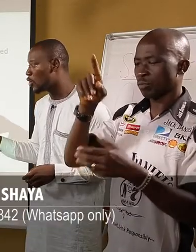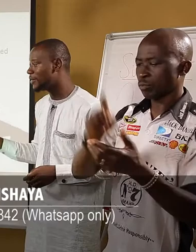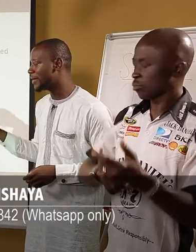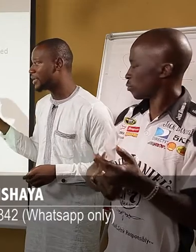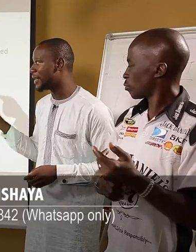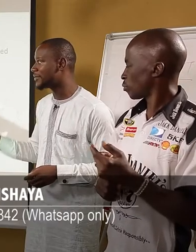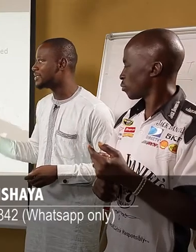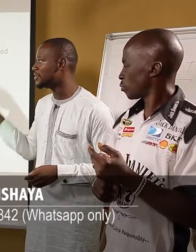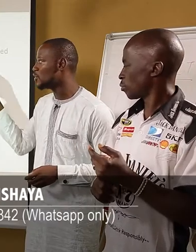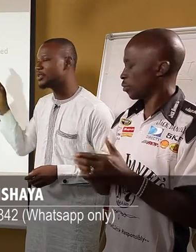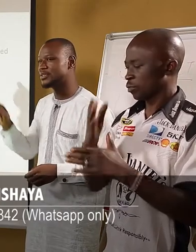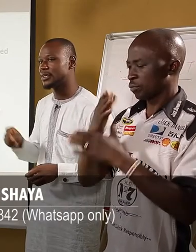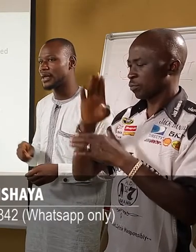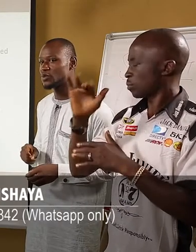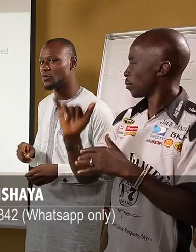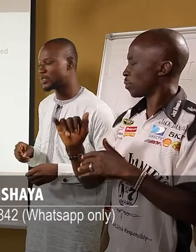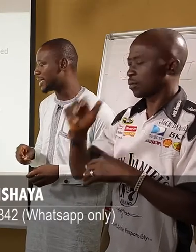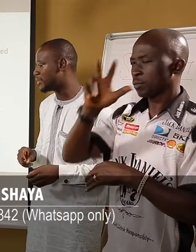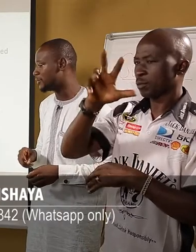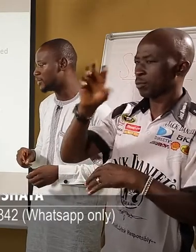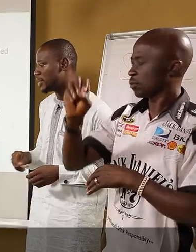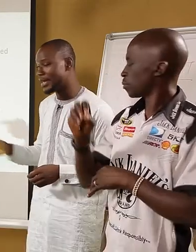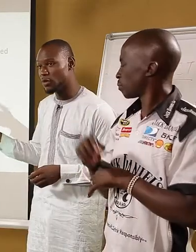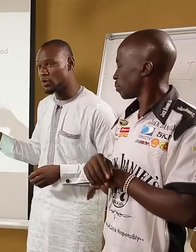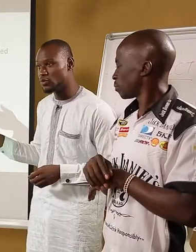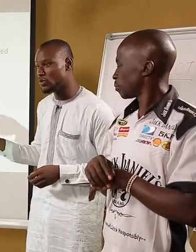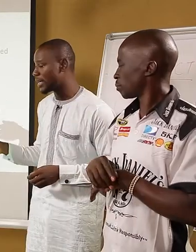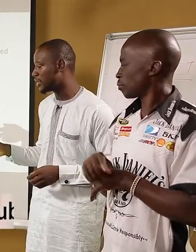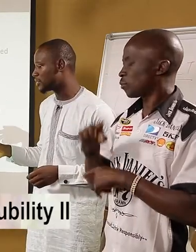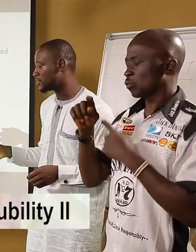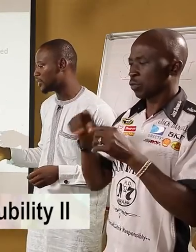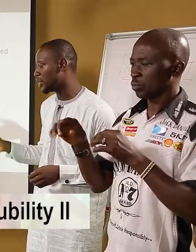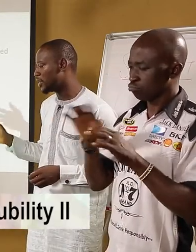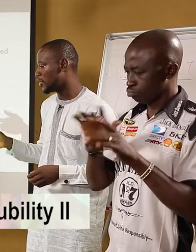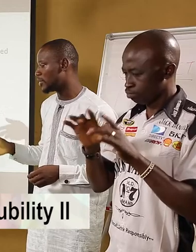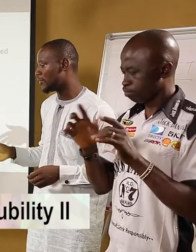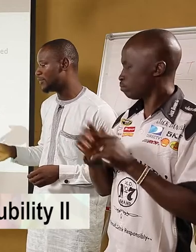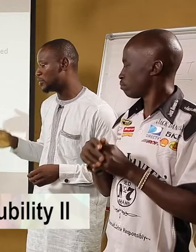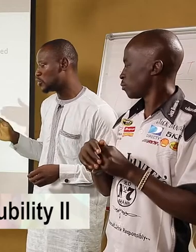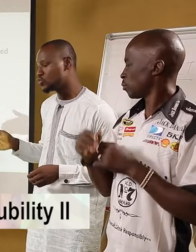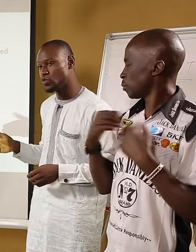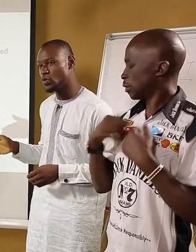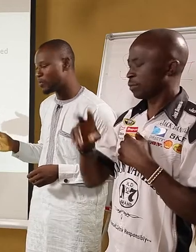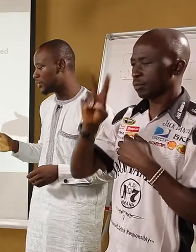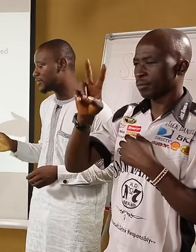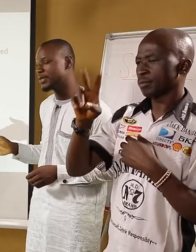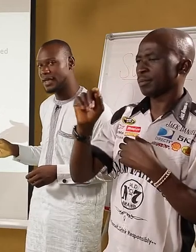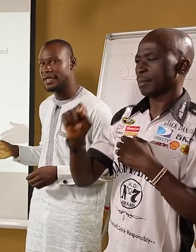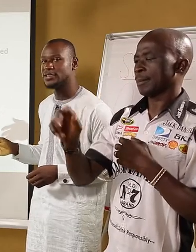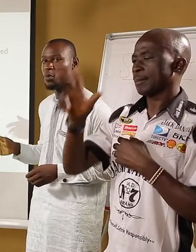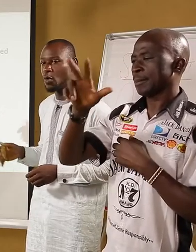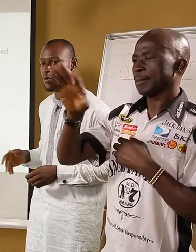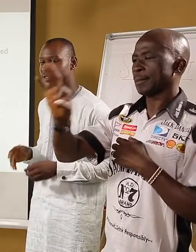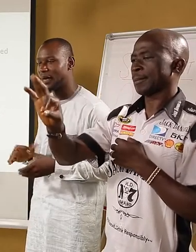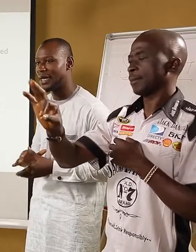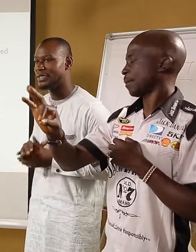factor, all divided by 30, which is the grams of water given. And then when you do your calculations very well, you end up having